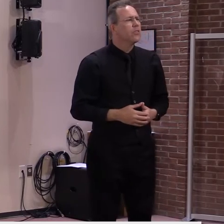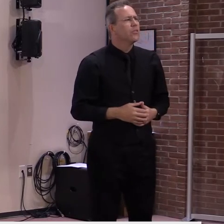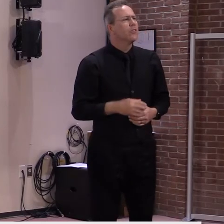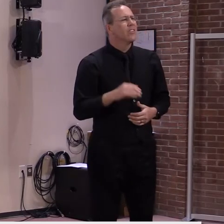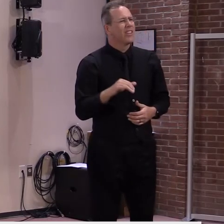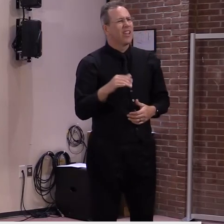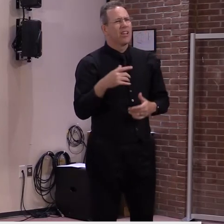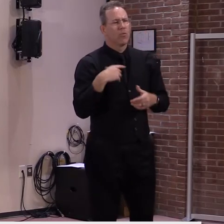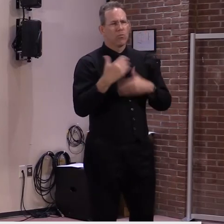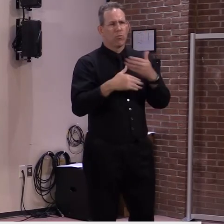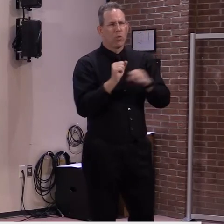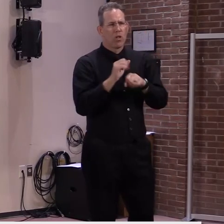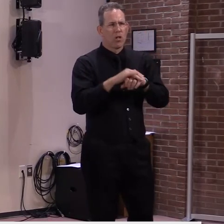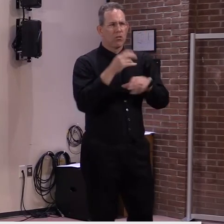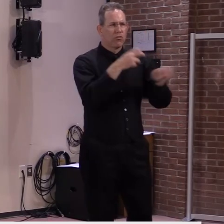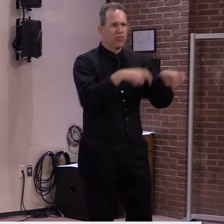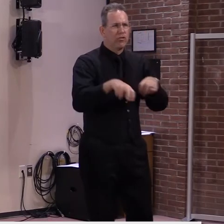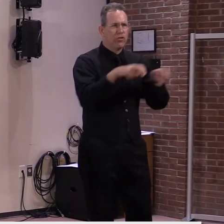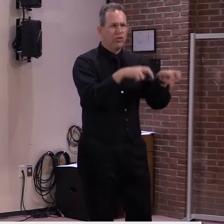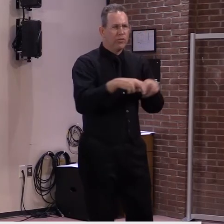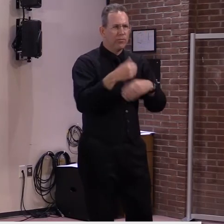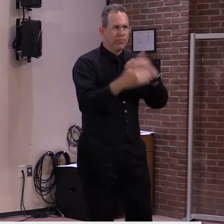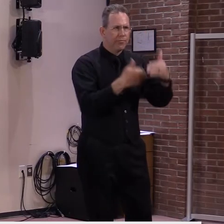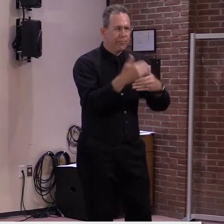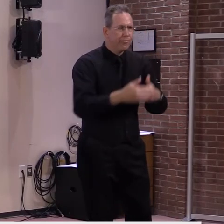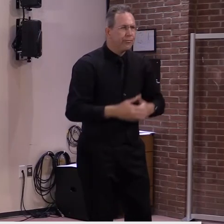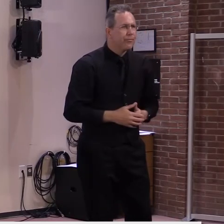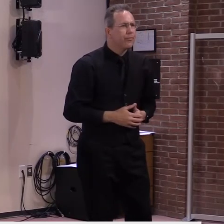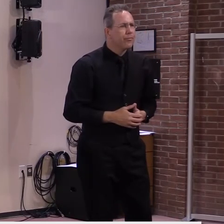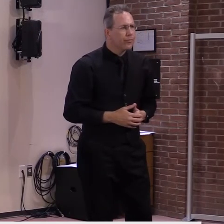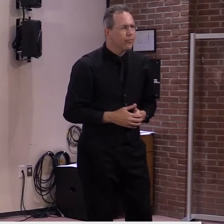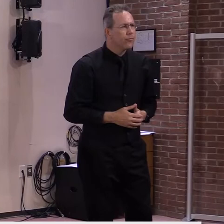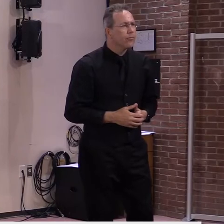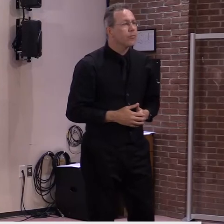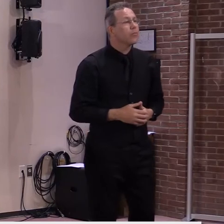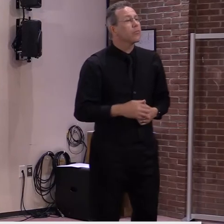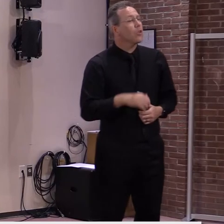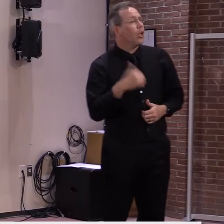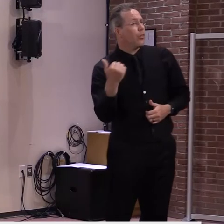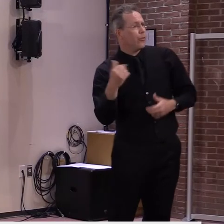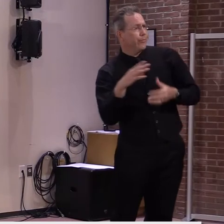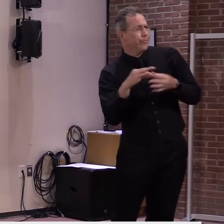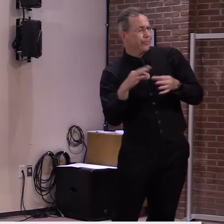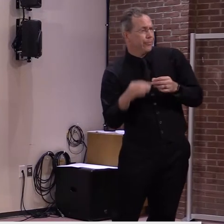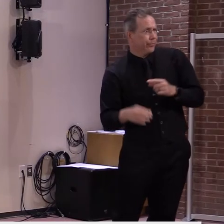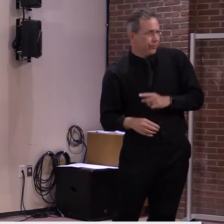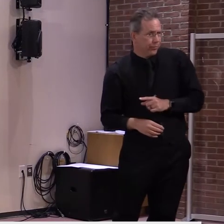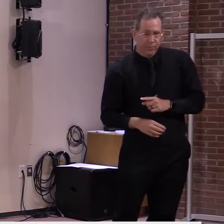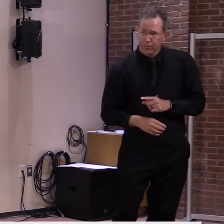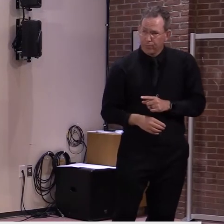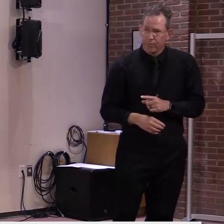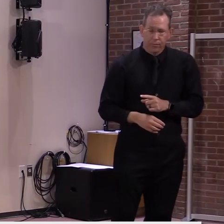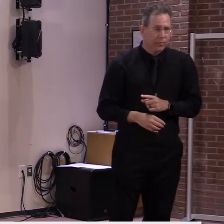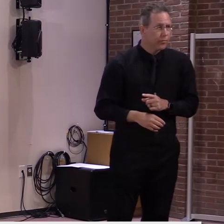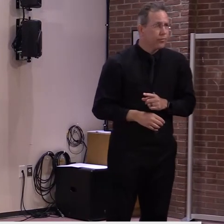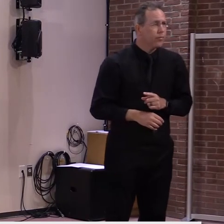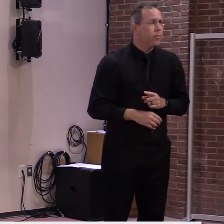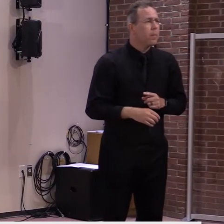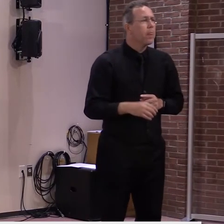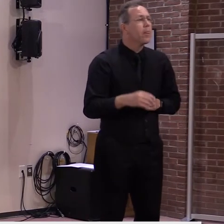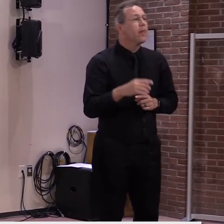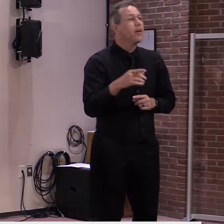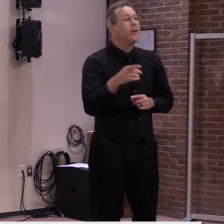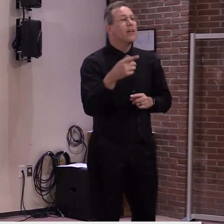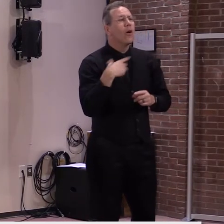recommend. The one thing that we are doing is we're building capacity, so in shelter capacity, so I think we'll have